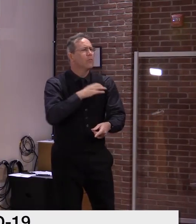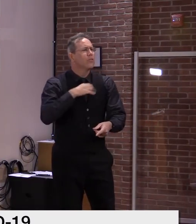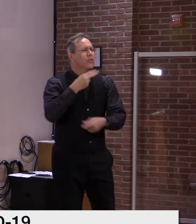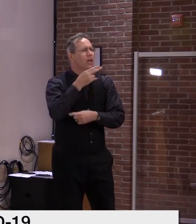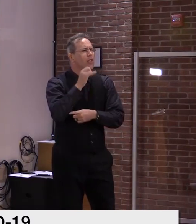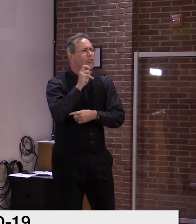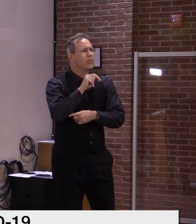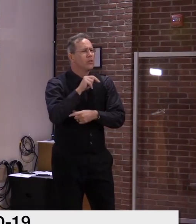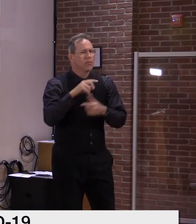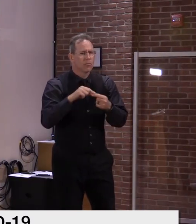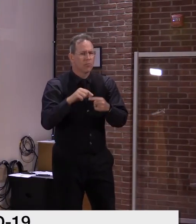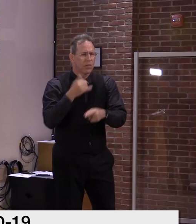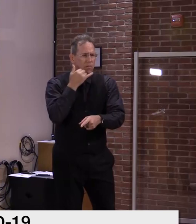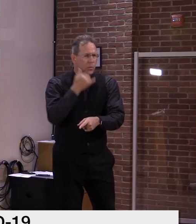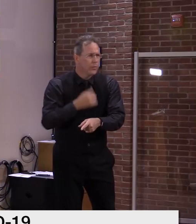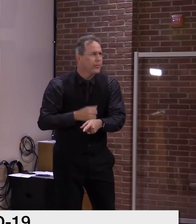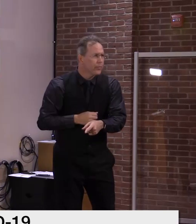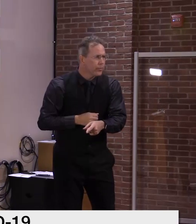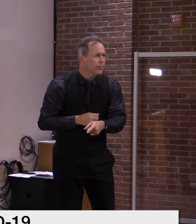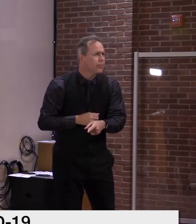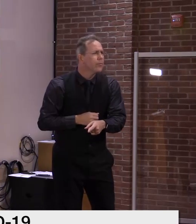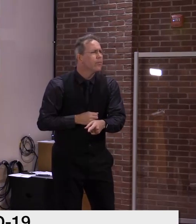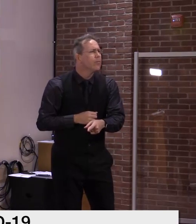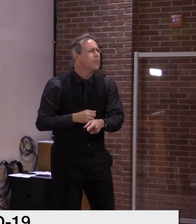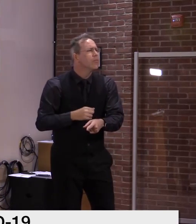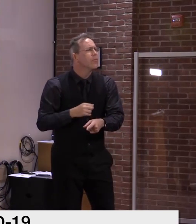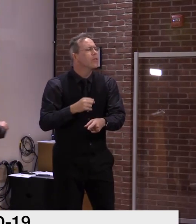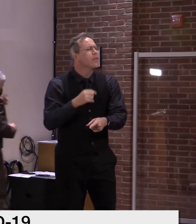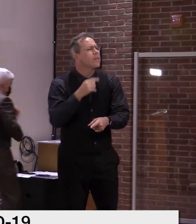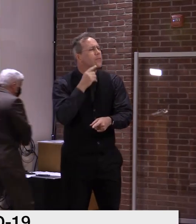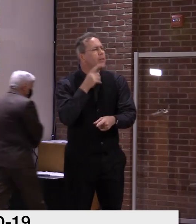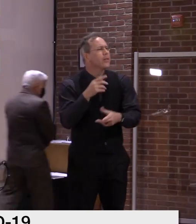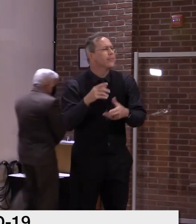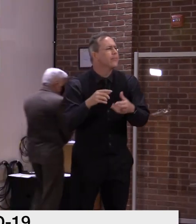disabilities in terms of the new job search requirements?